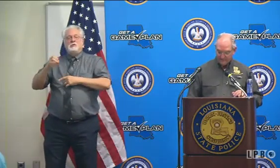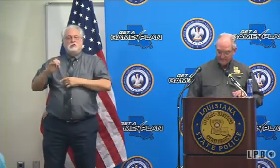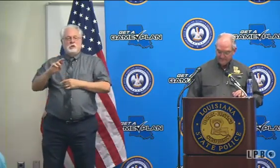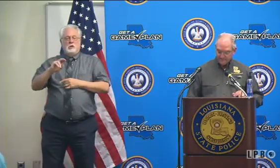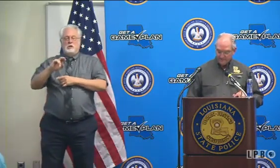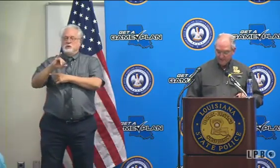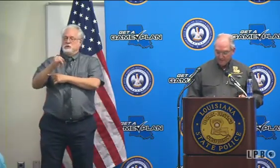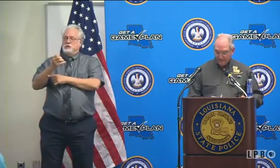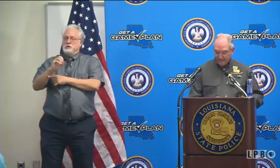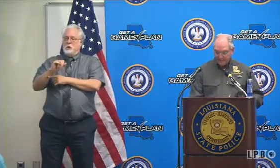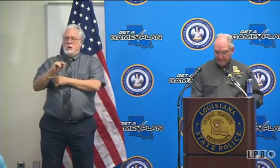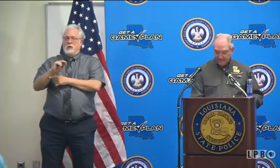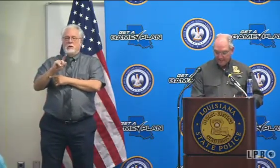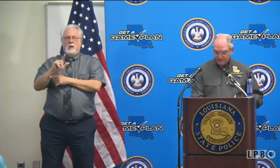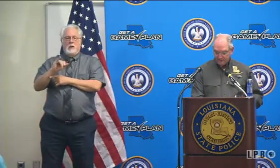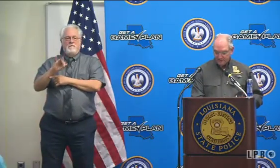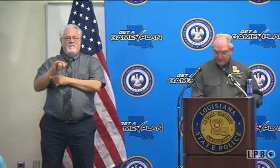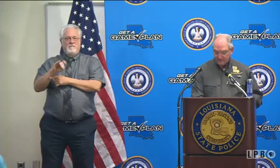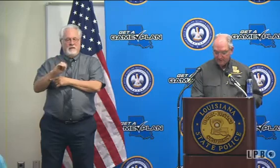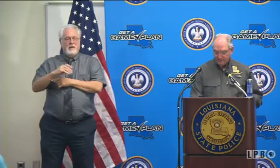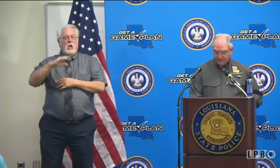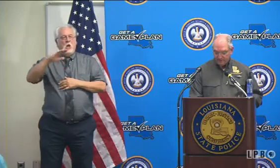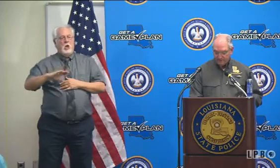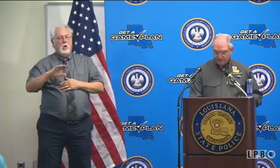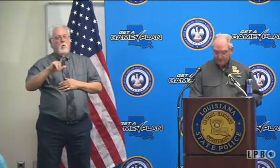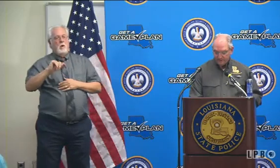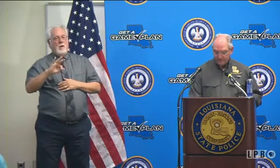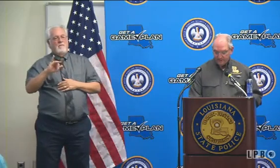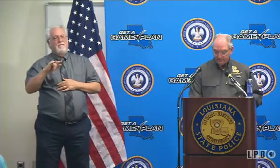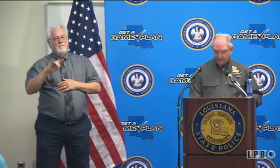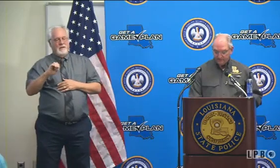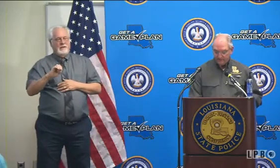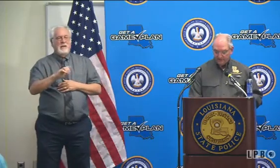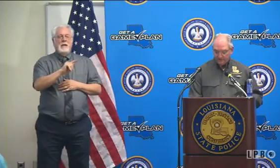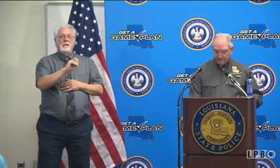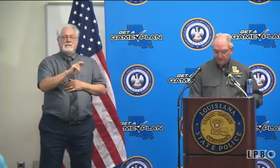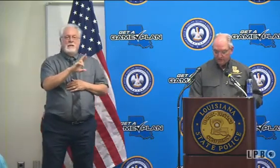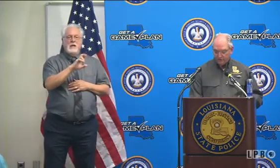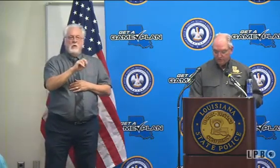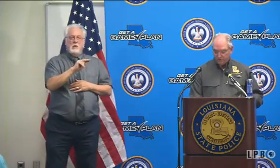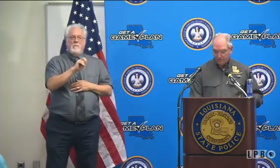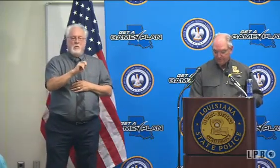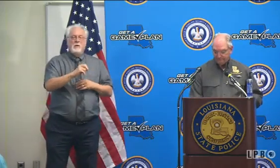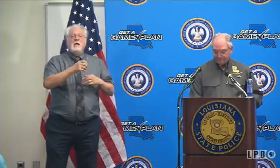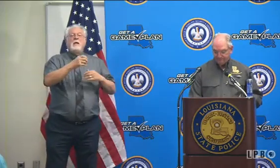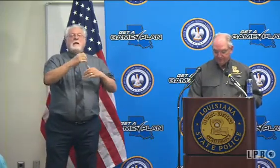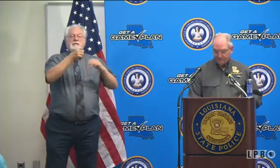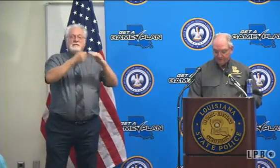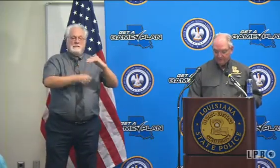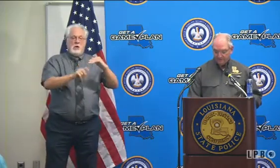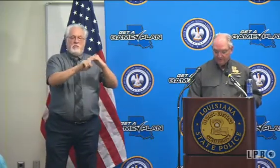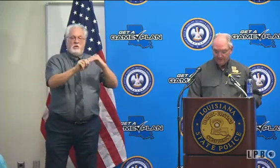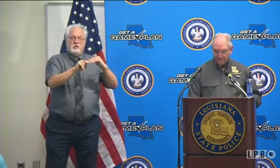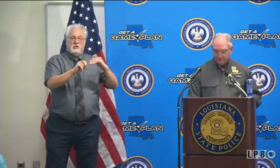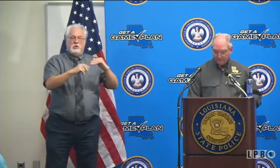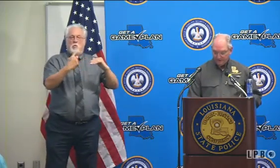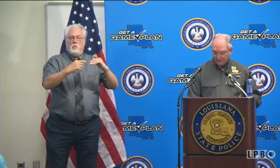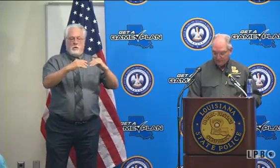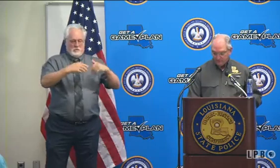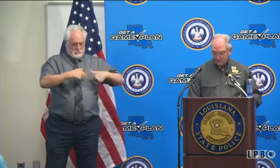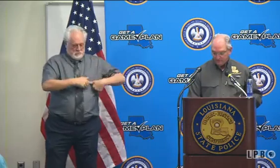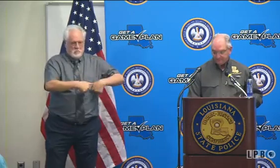Lafitte. And in Terrebonne Parish, it is south of Zone 1 that's under